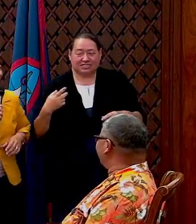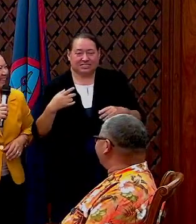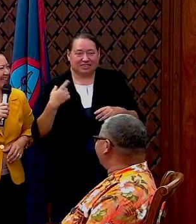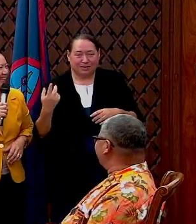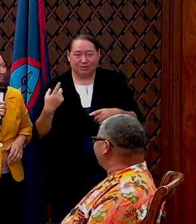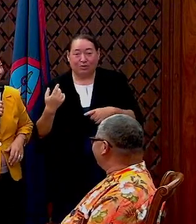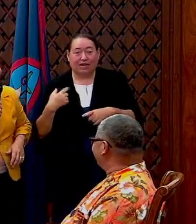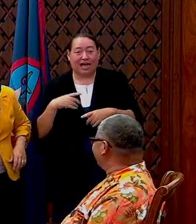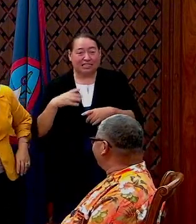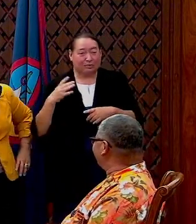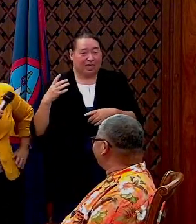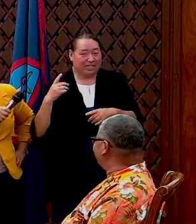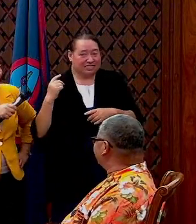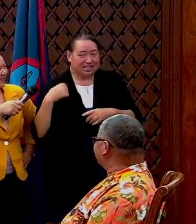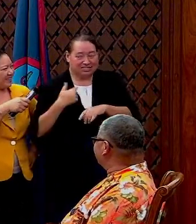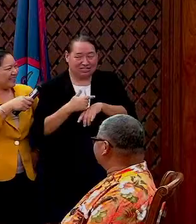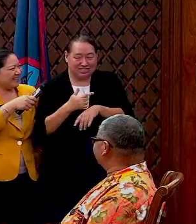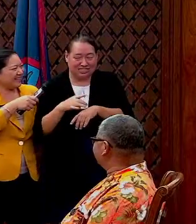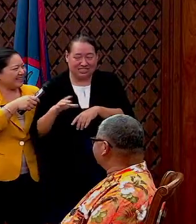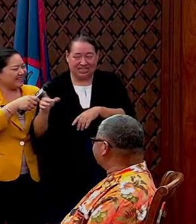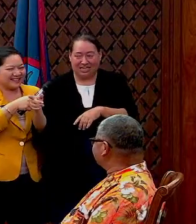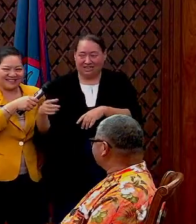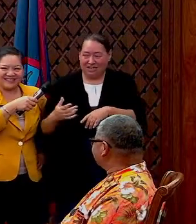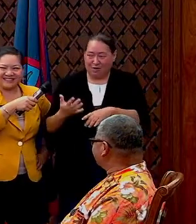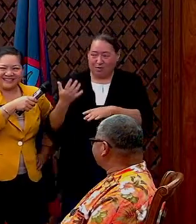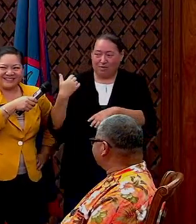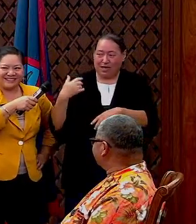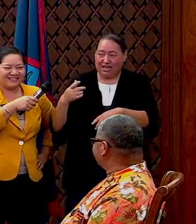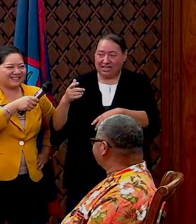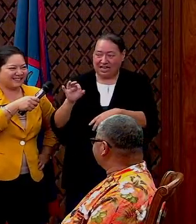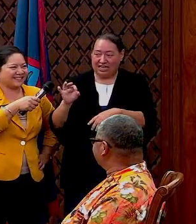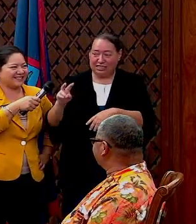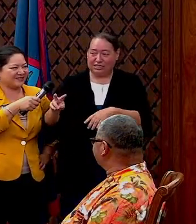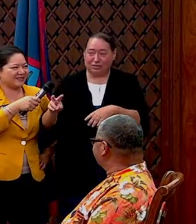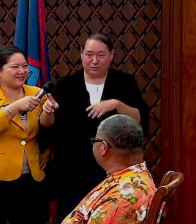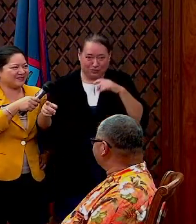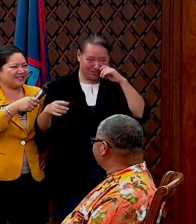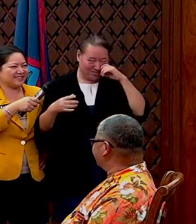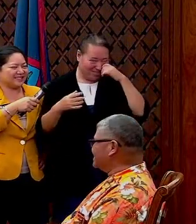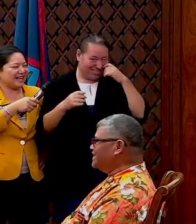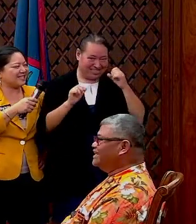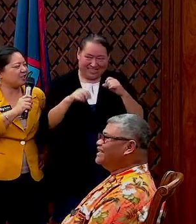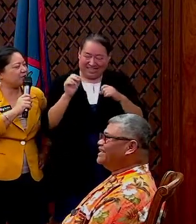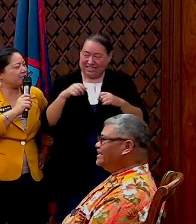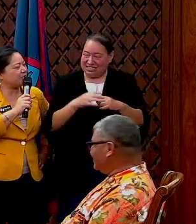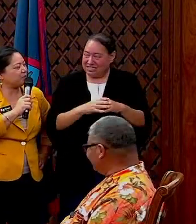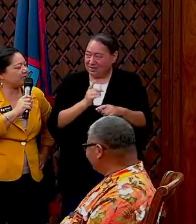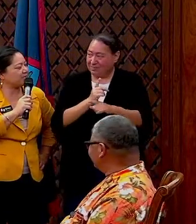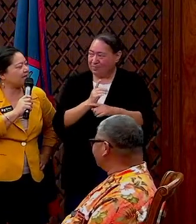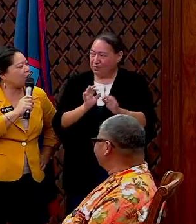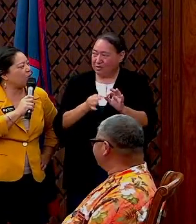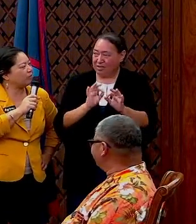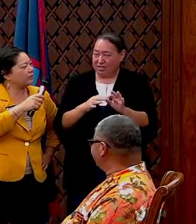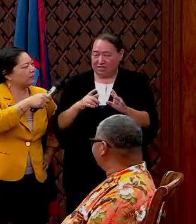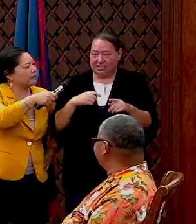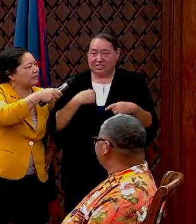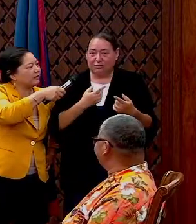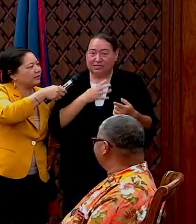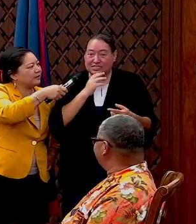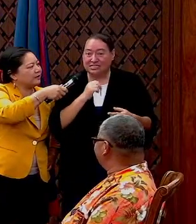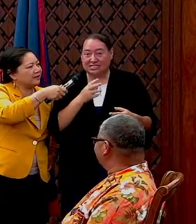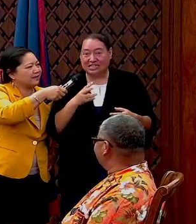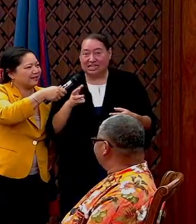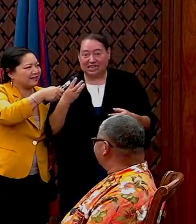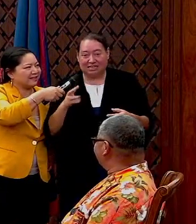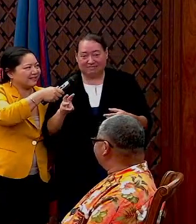Classmates. We were classmates at GCC way back in '92. Yes, and you've been interpreting since how old? Since I